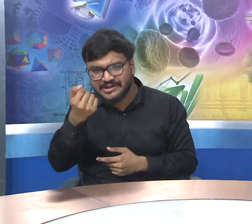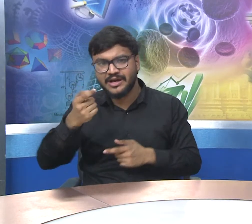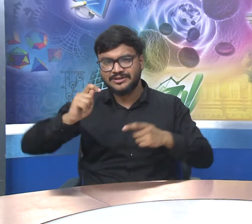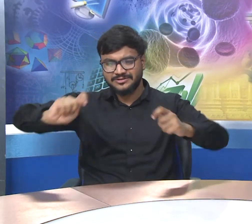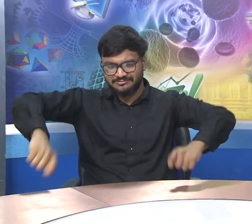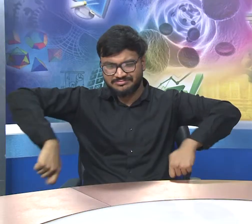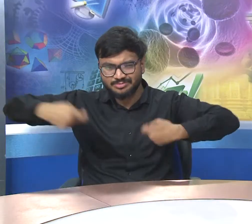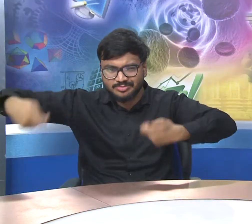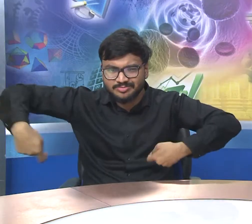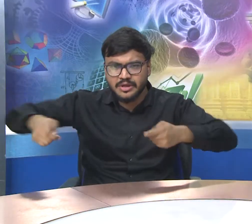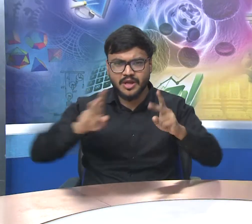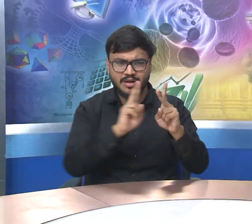deaf persons.